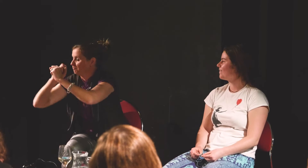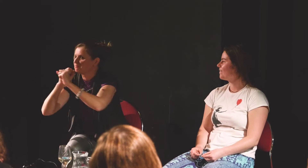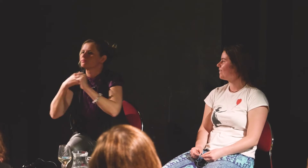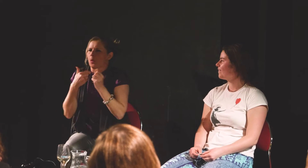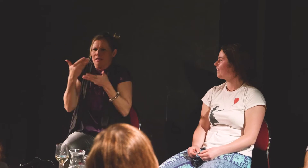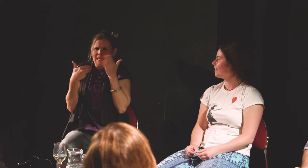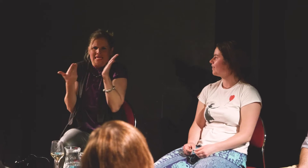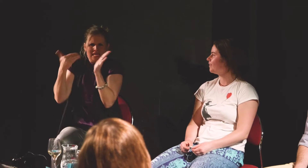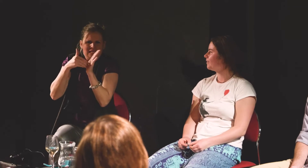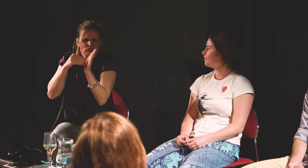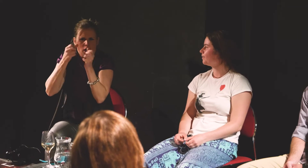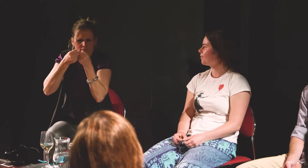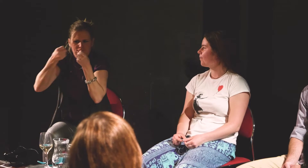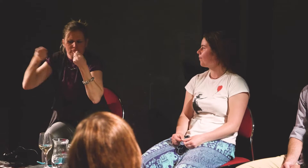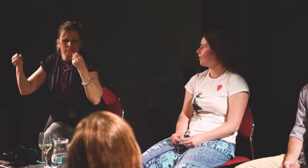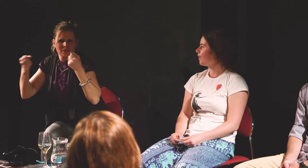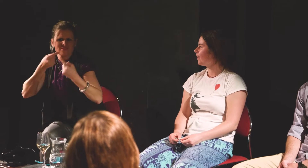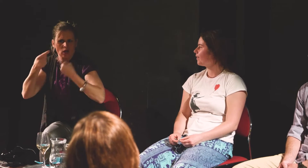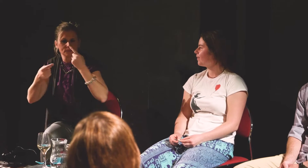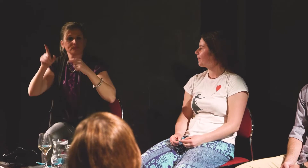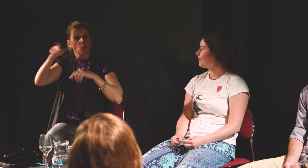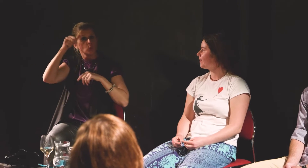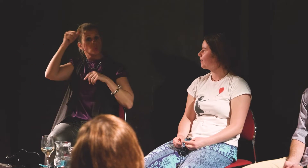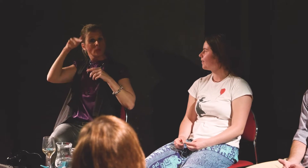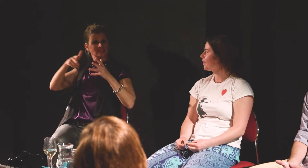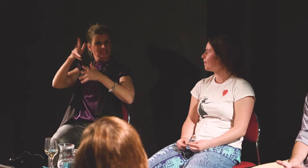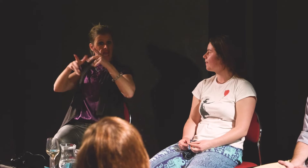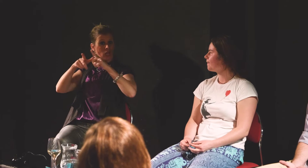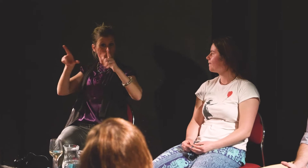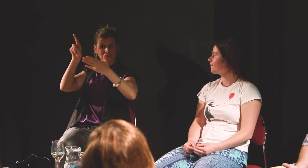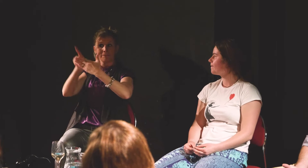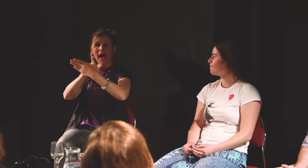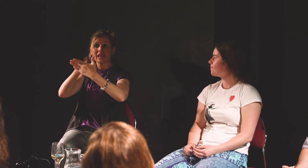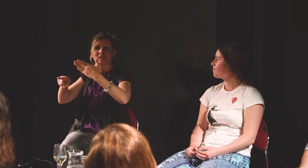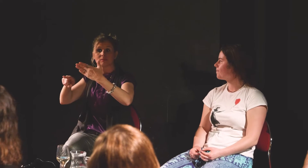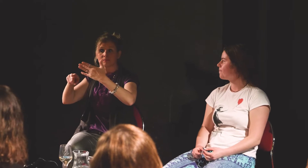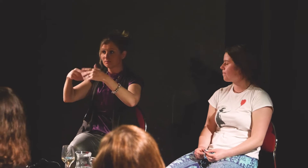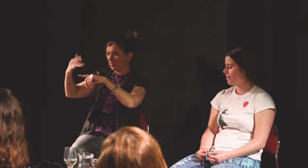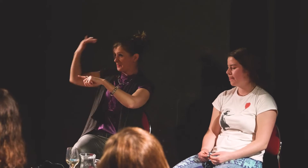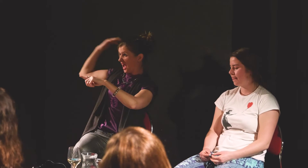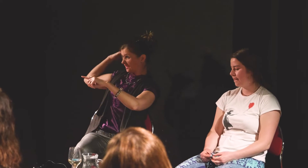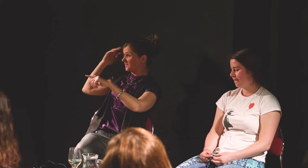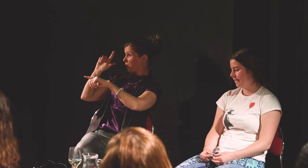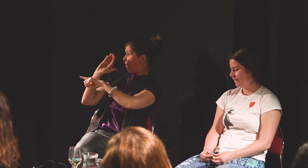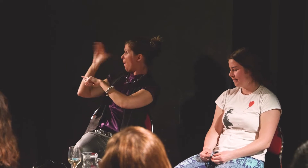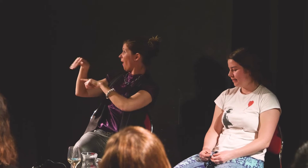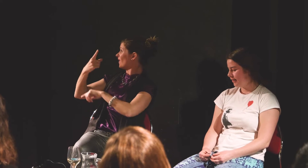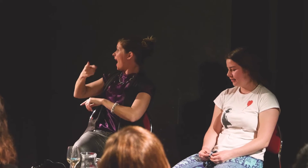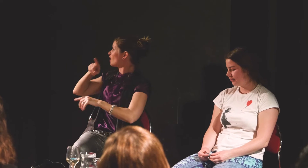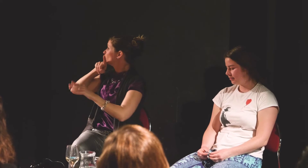talked about is a brief explanation there. So we just want to try and draw that out a bit more. I'm not sure if you're aware that sign language is actually banned for